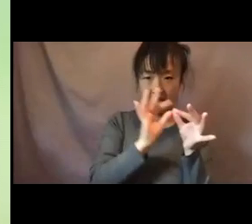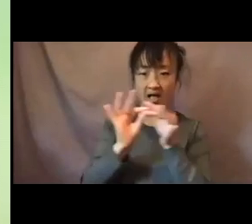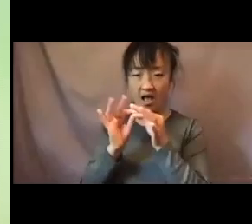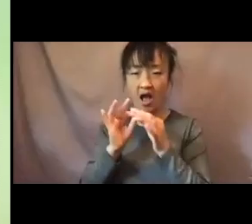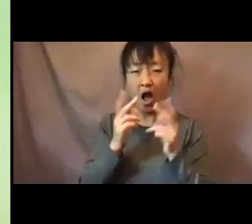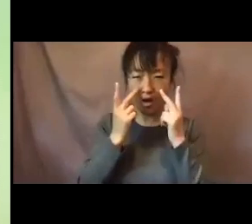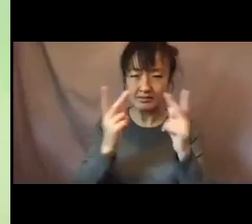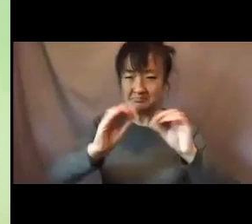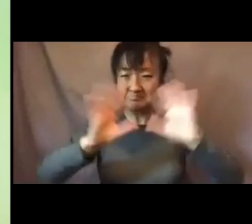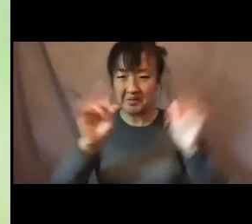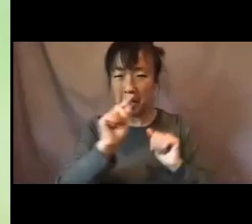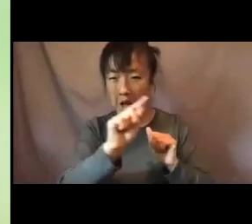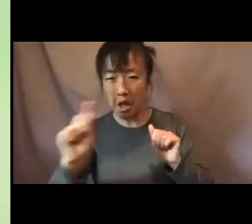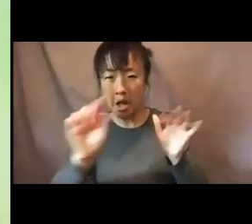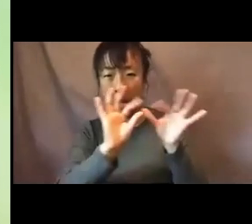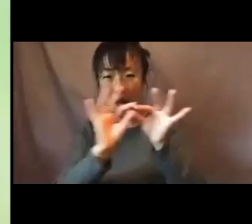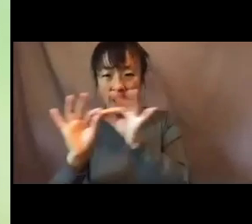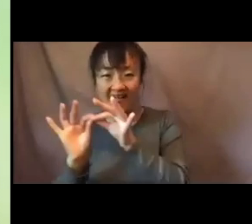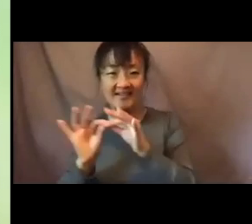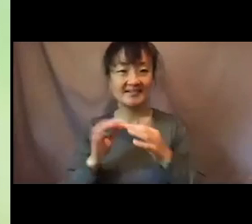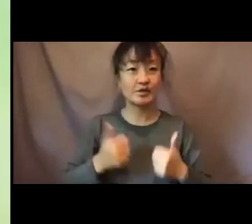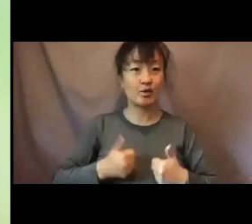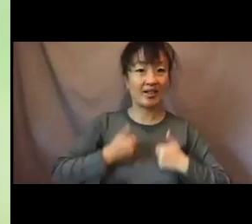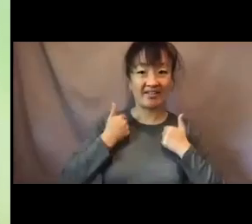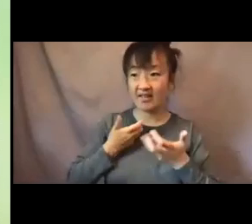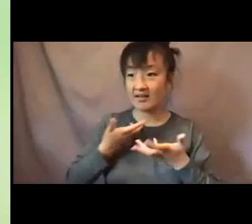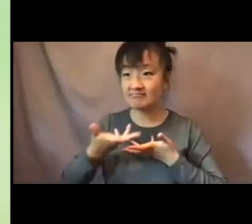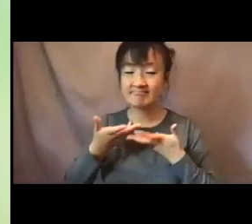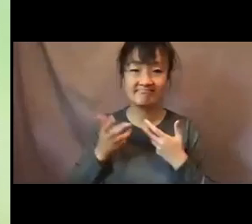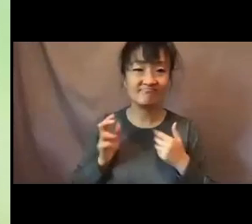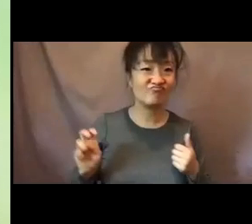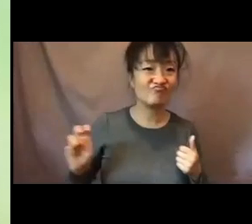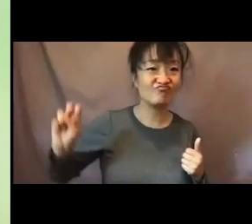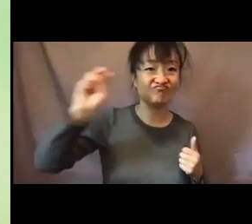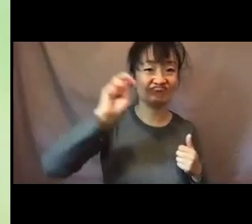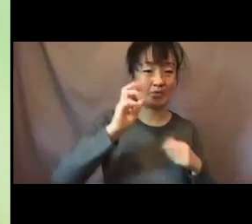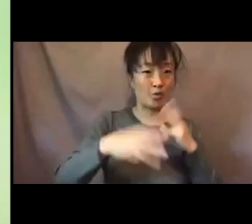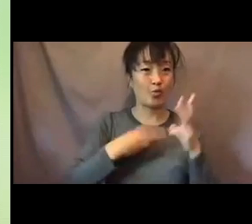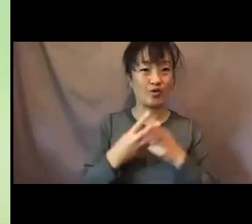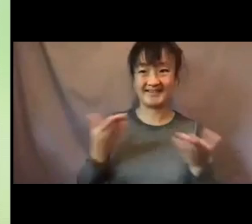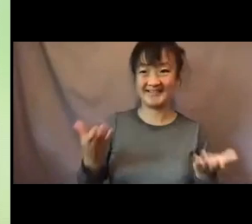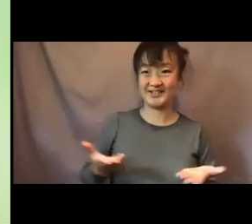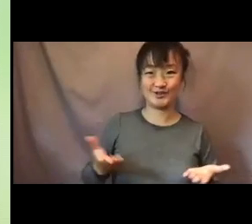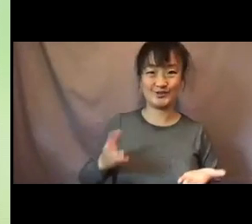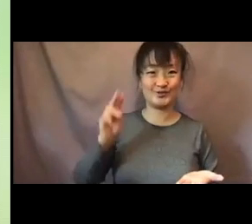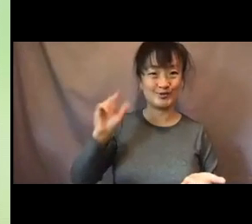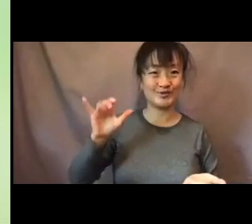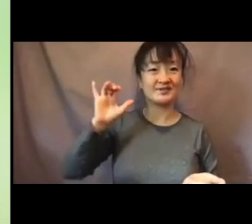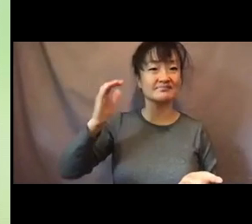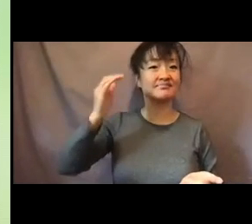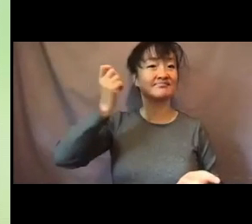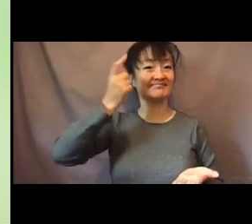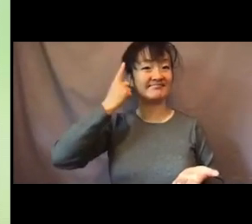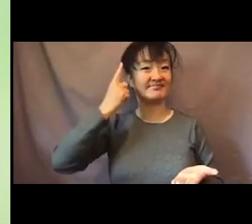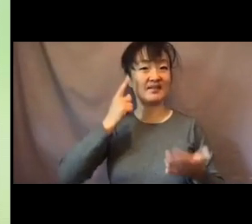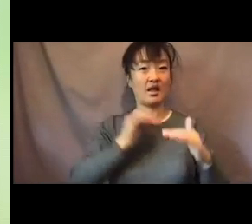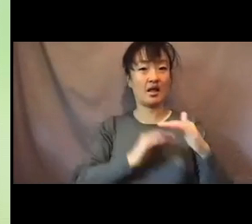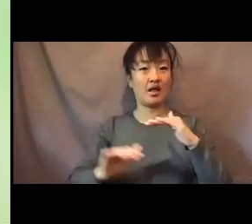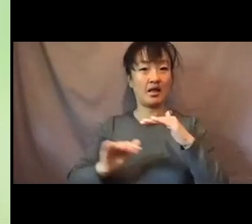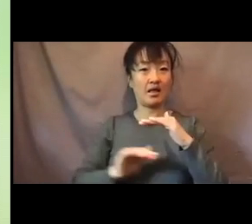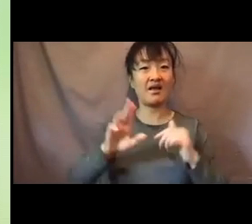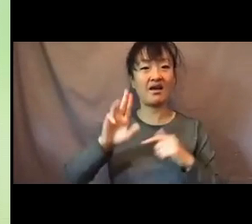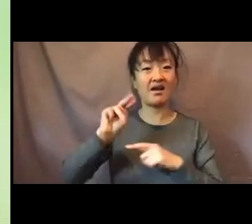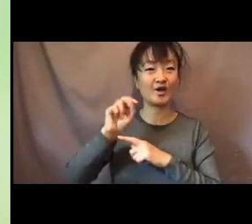because living and working with the world as we do here in New York, we can understand underground connections, right? We can